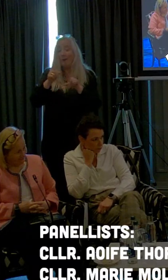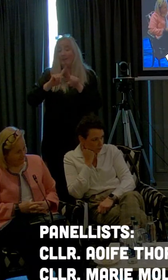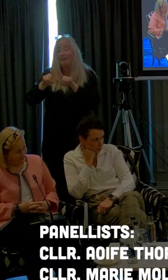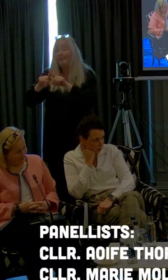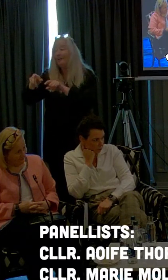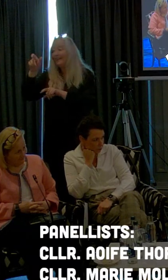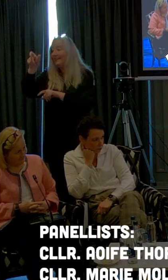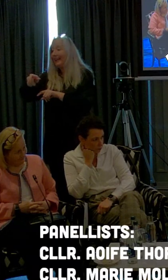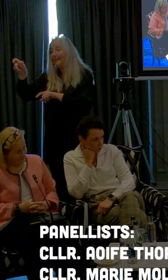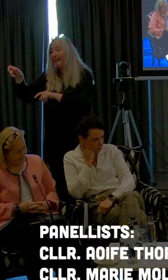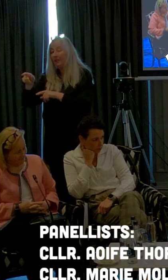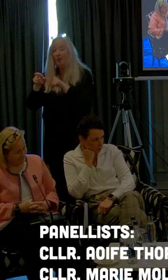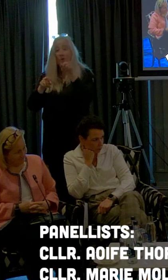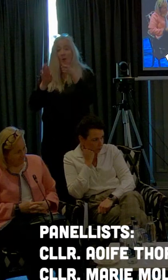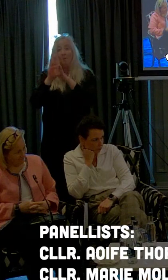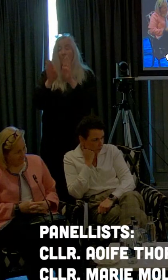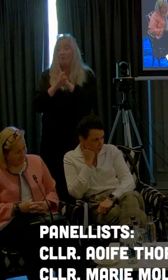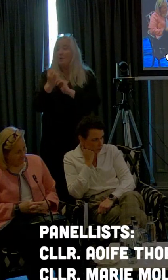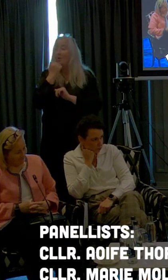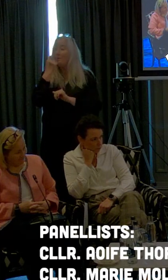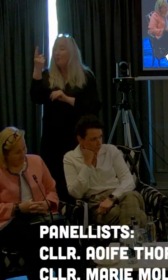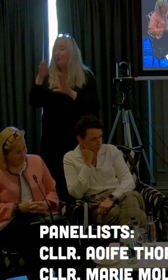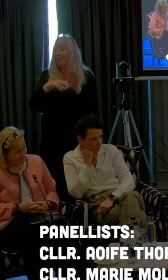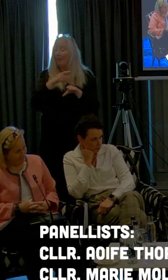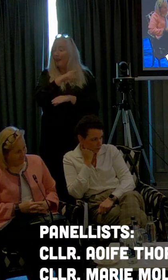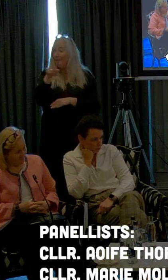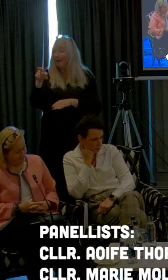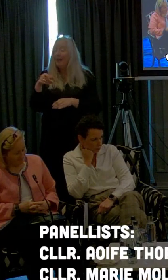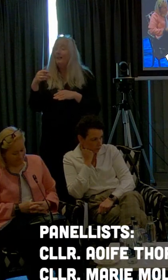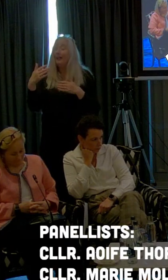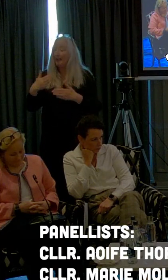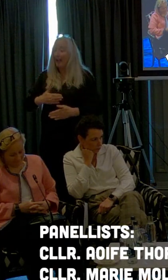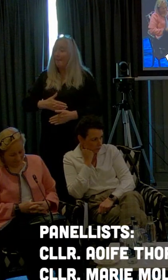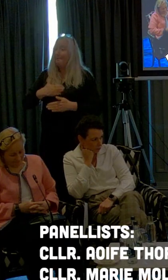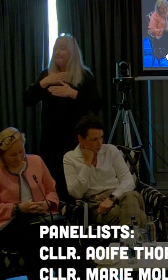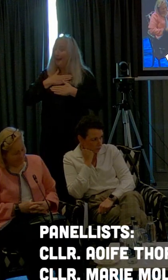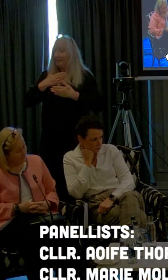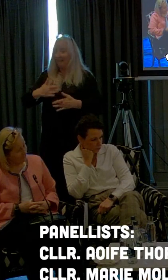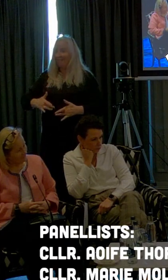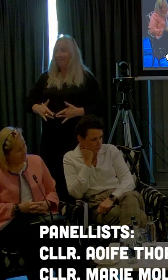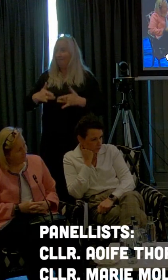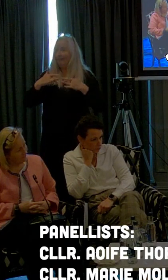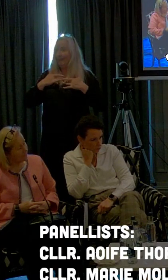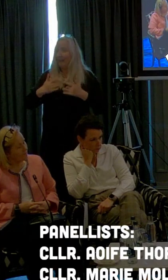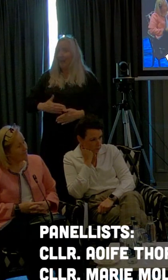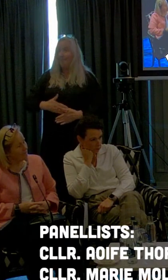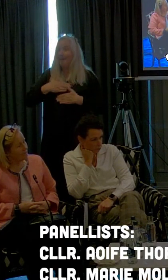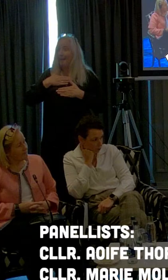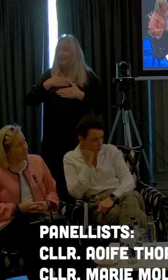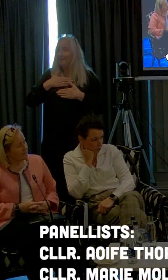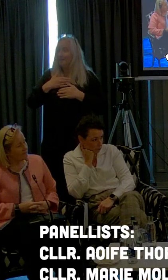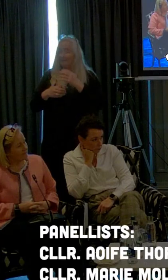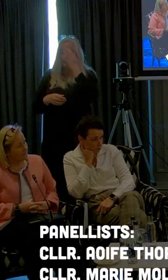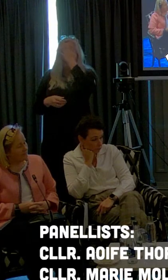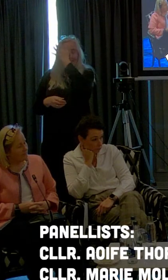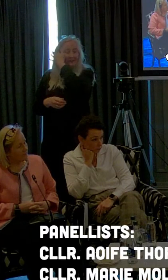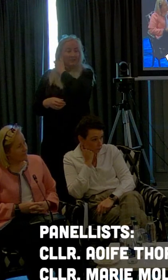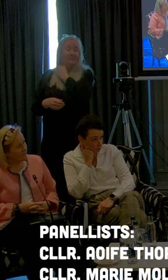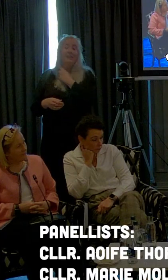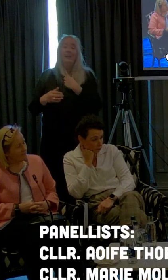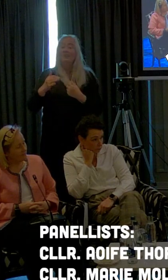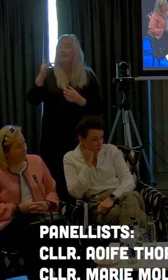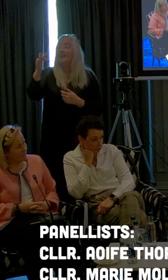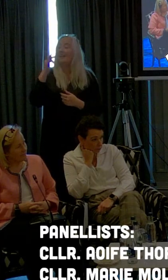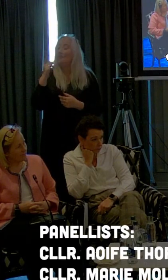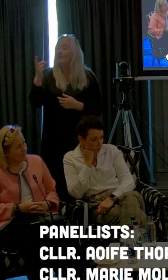running, you're number one for them. It's an amazing, amazing feeling. And it's, you know, even if you don't get elected, to